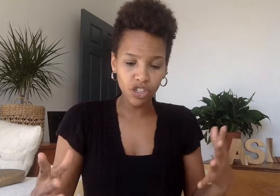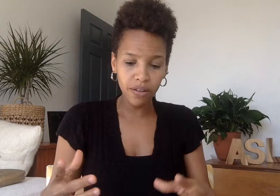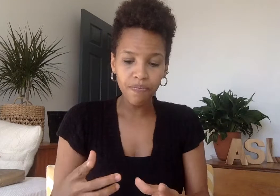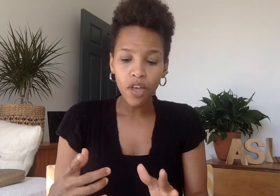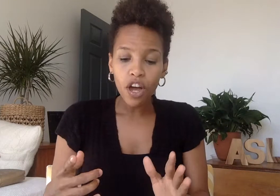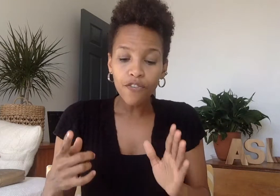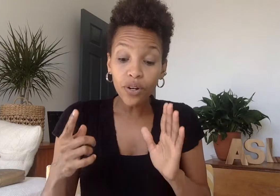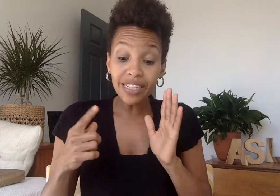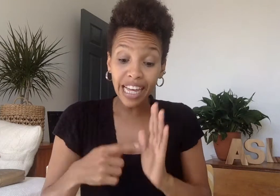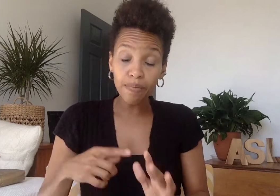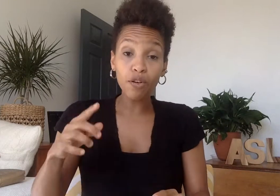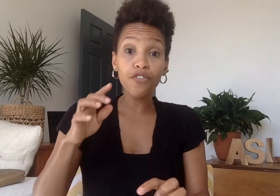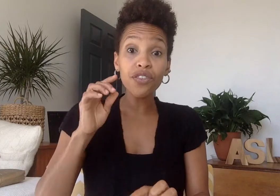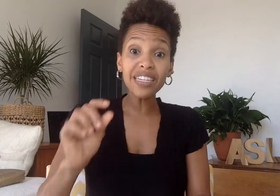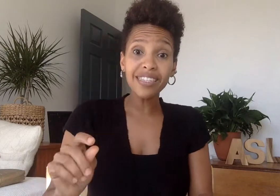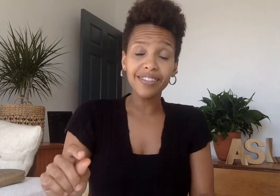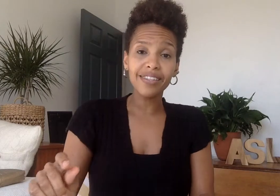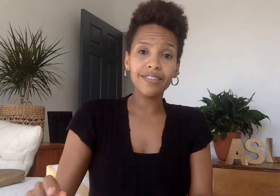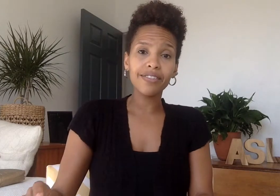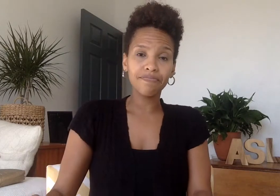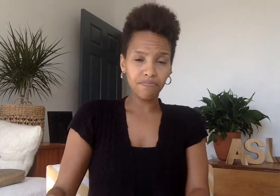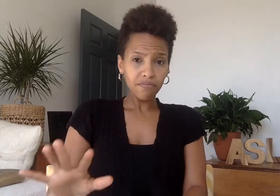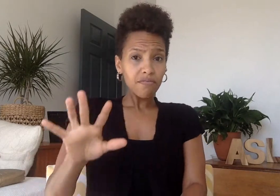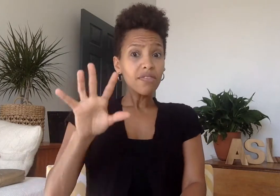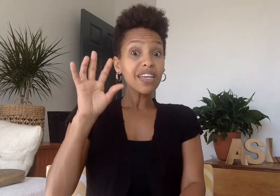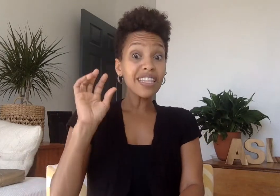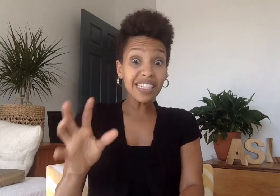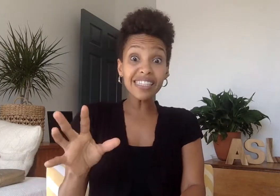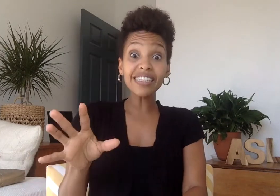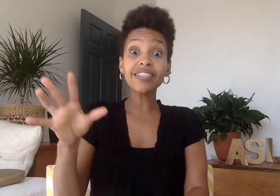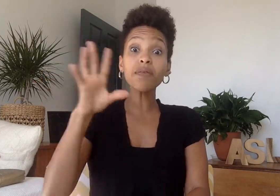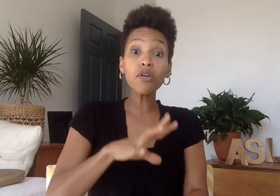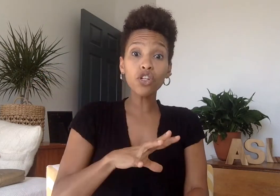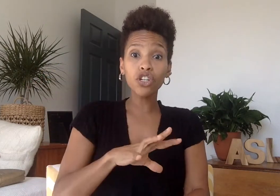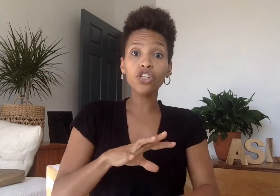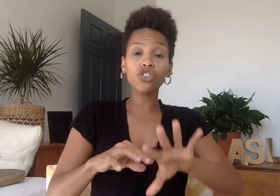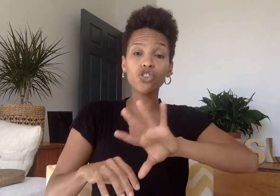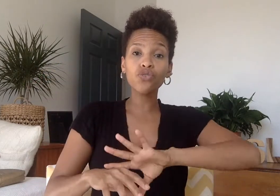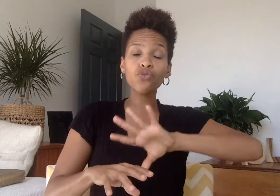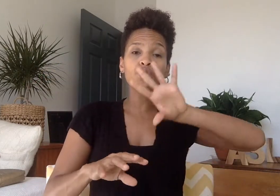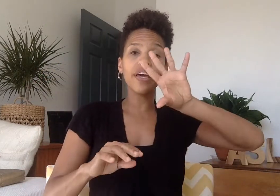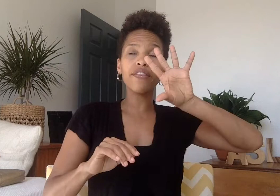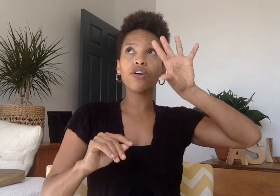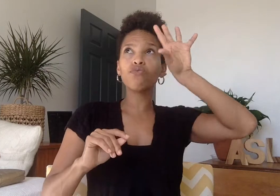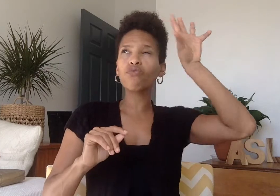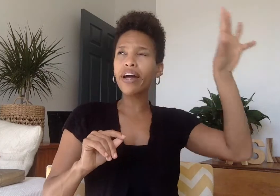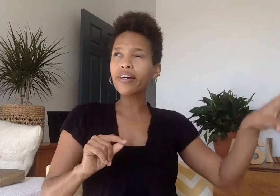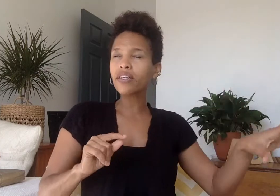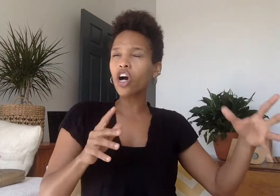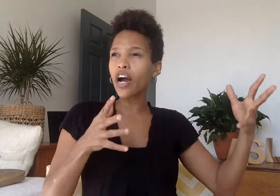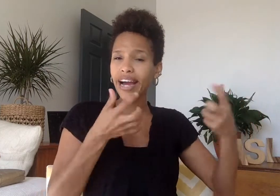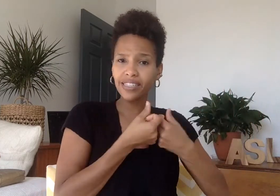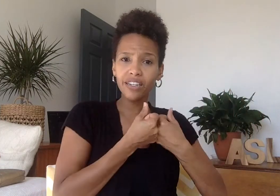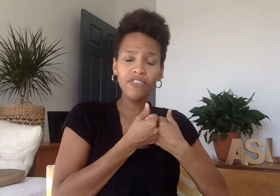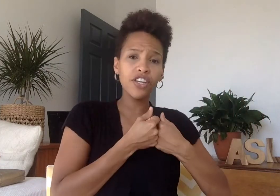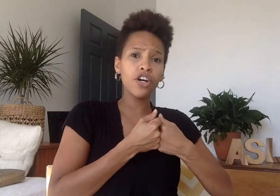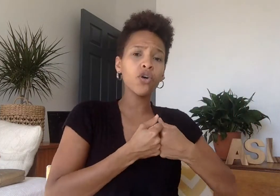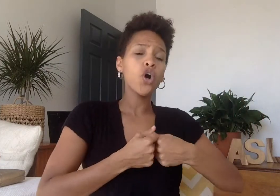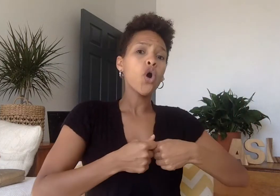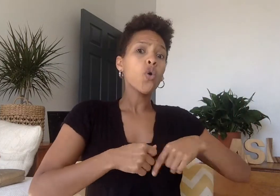matching. For example, for this sentence, this is similar to in the red car accident video